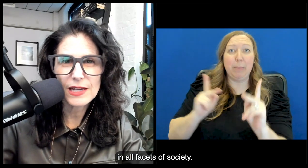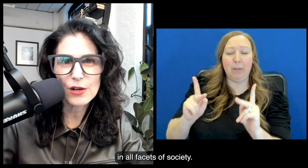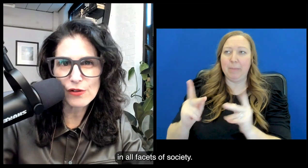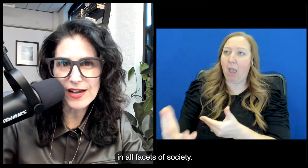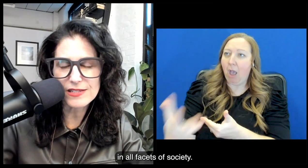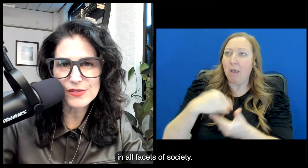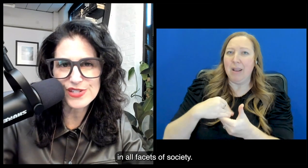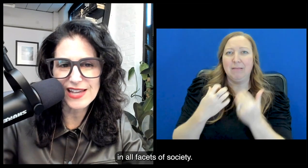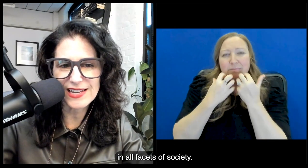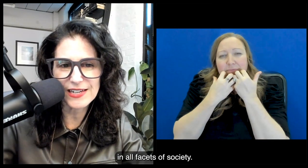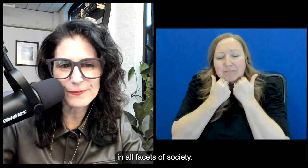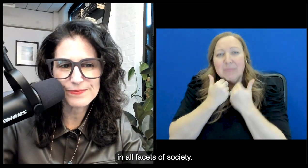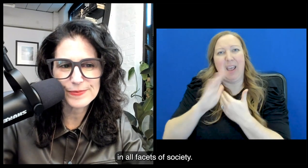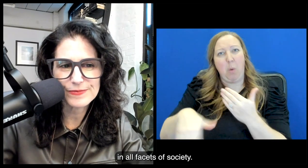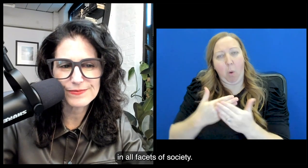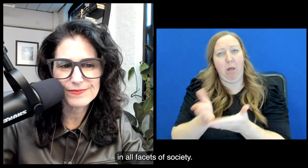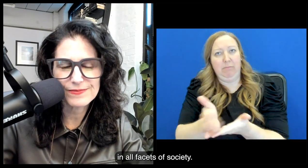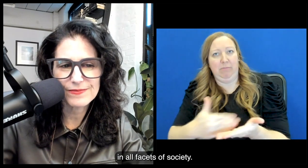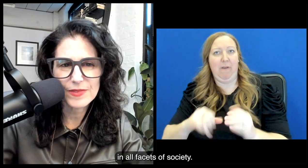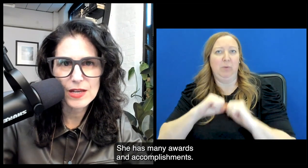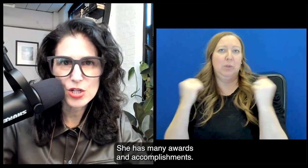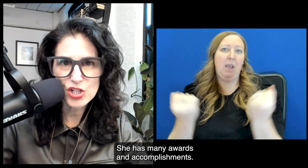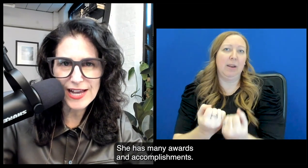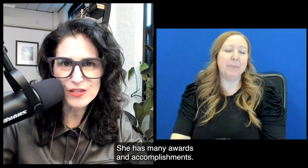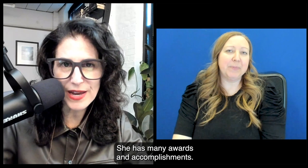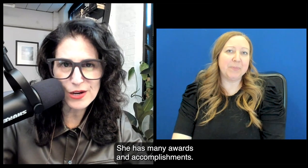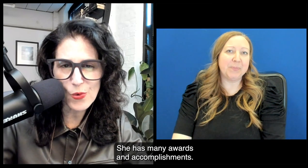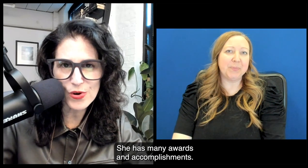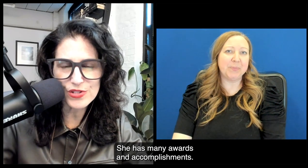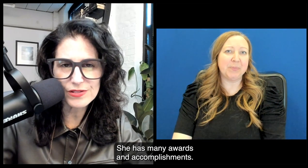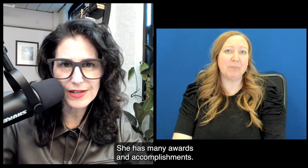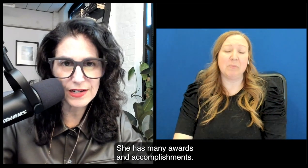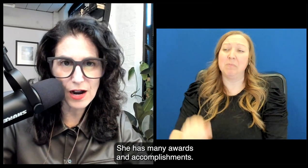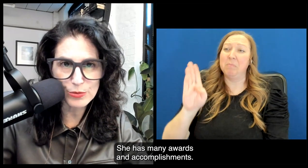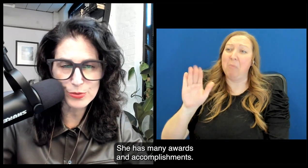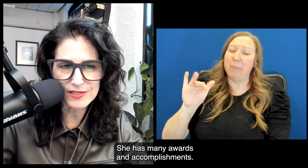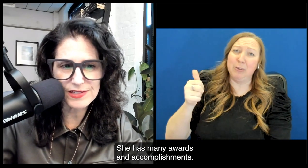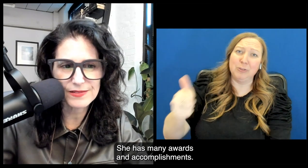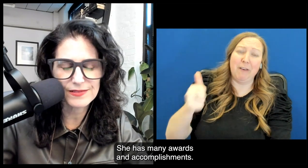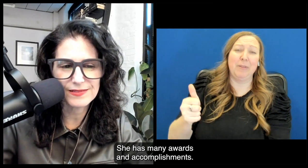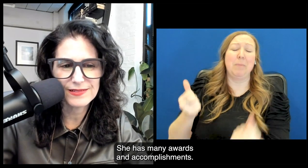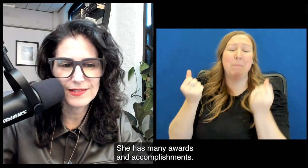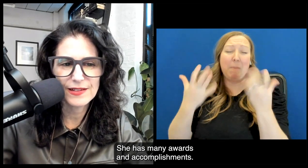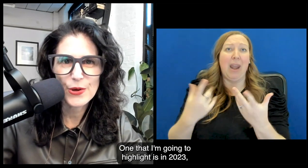in all facets of society. She has many awards and accomplishments.